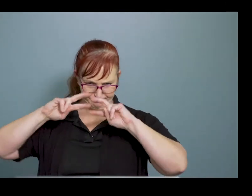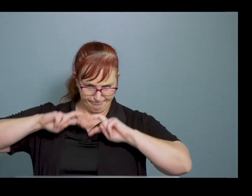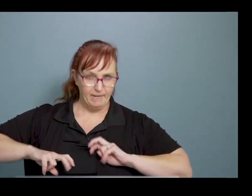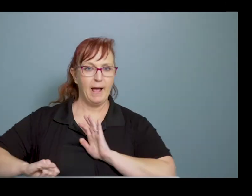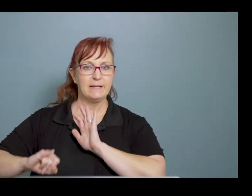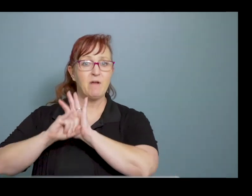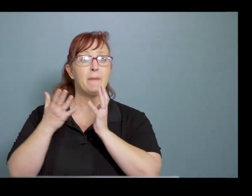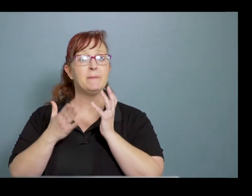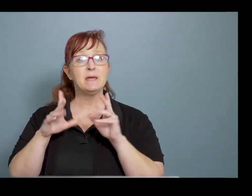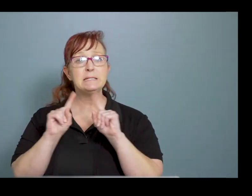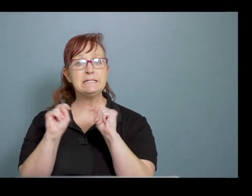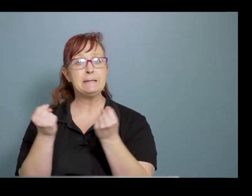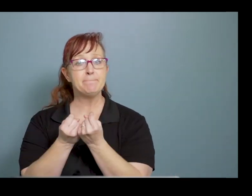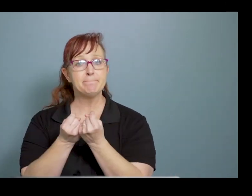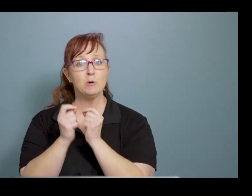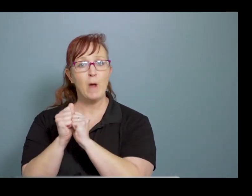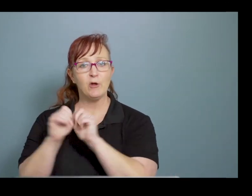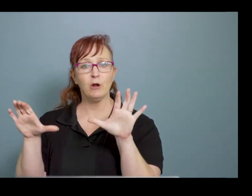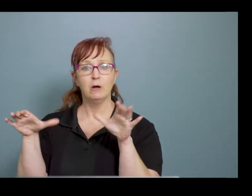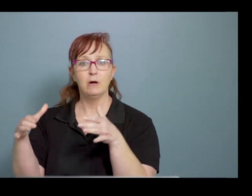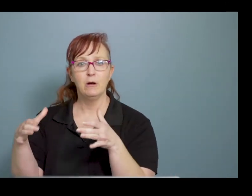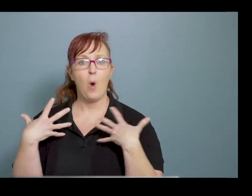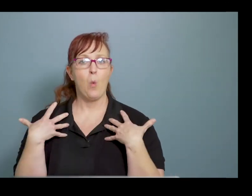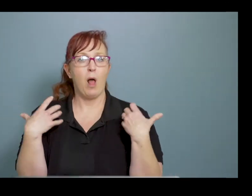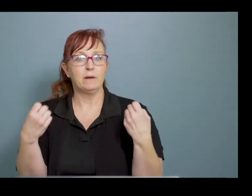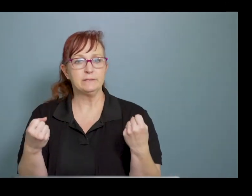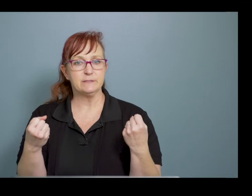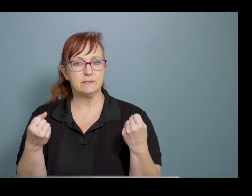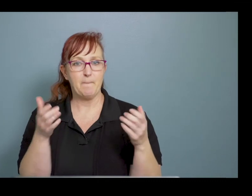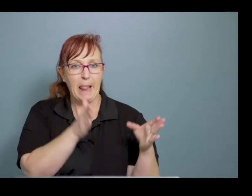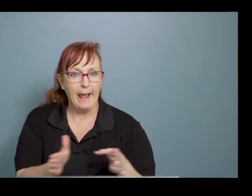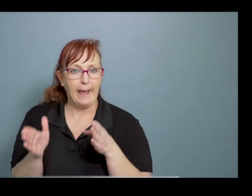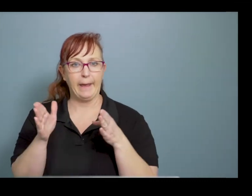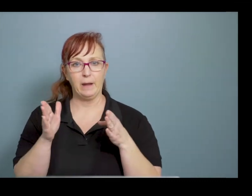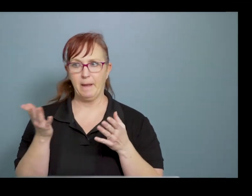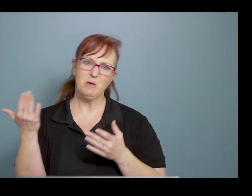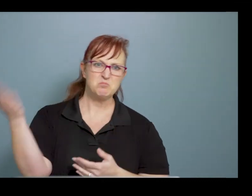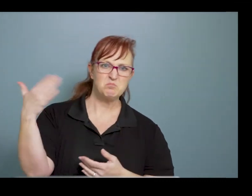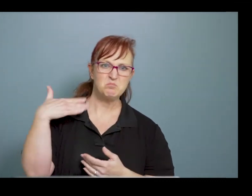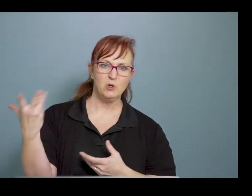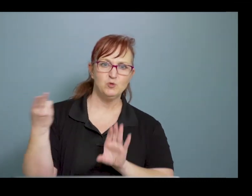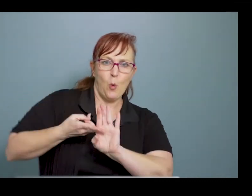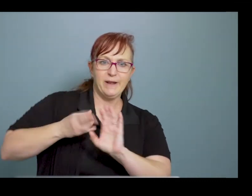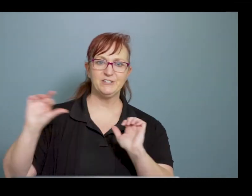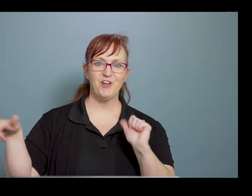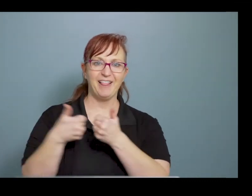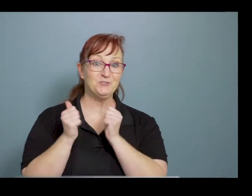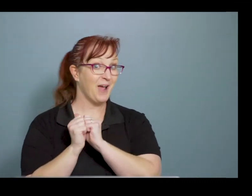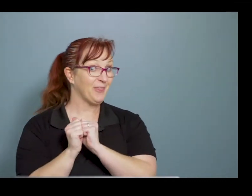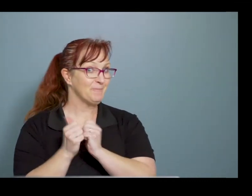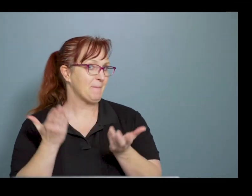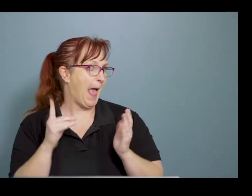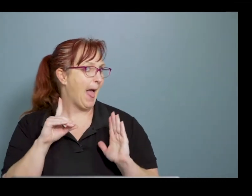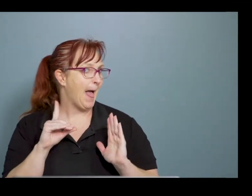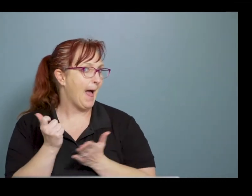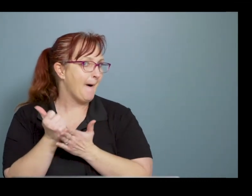Maybe as a team doing a wellness plan or a challenge together, I think can be really helpful